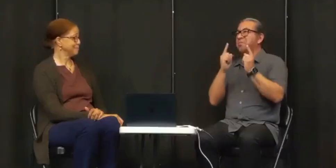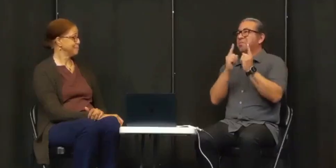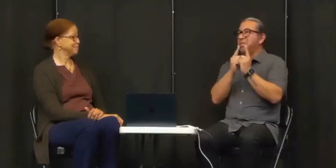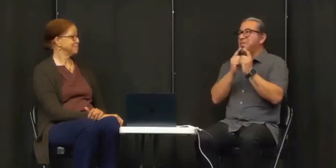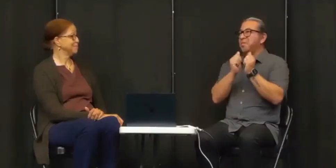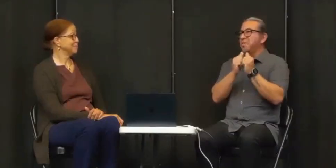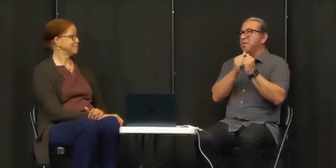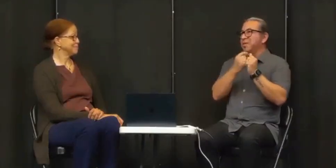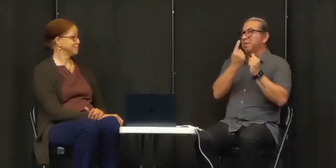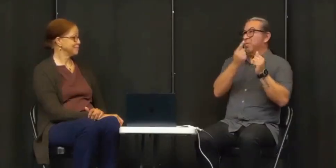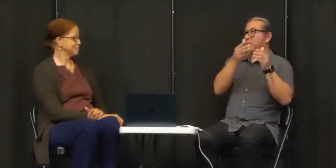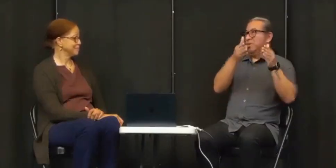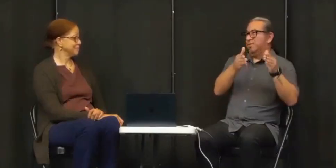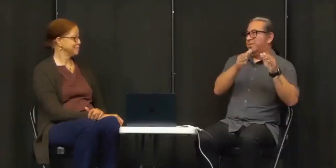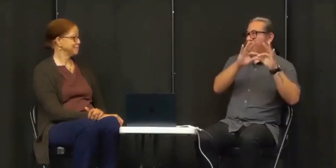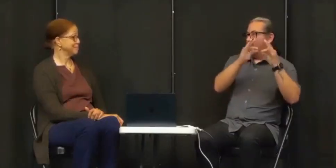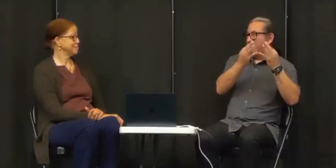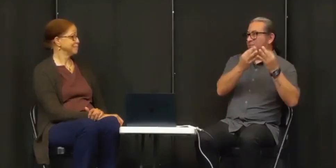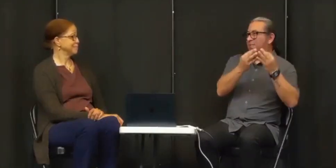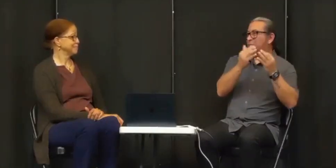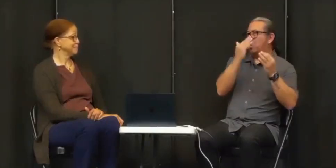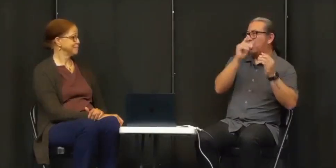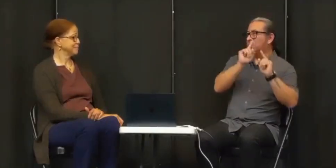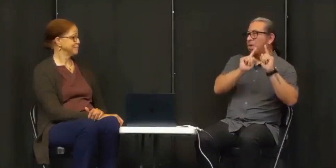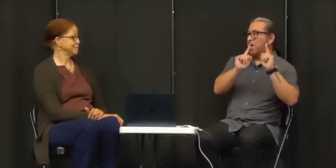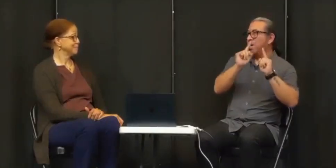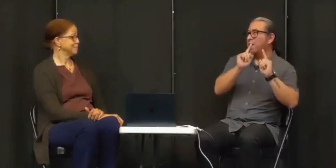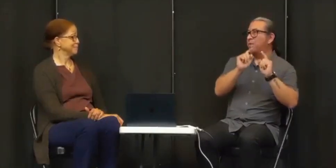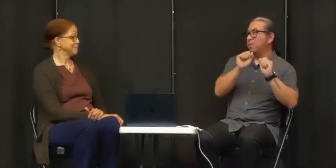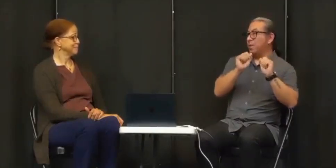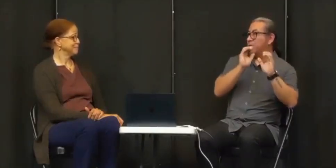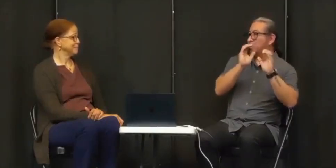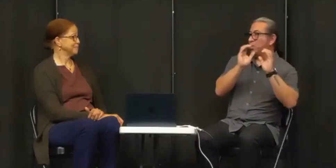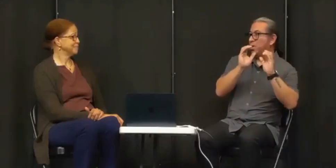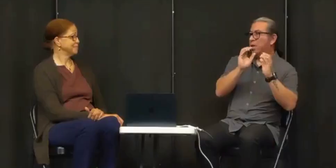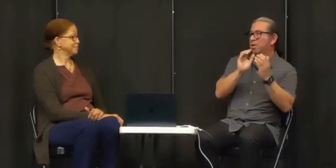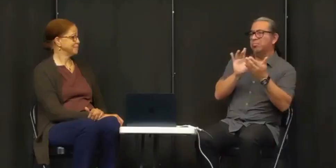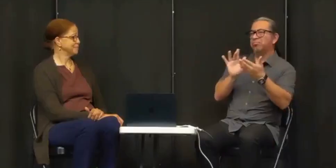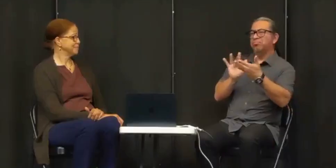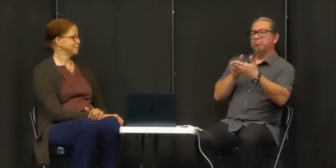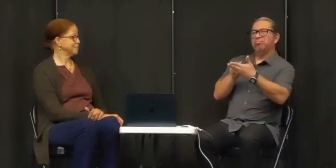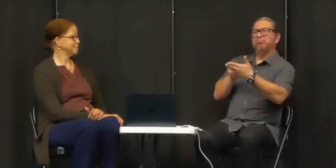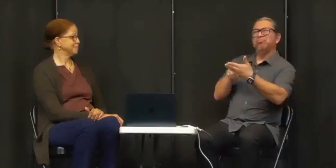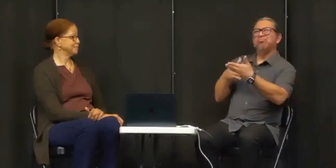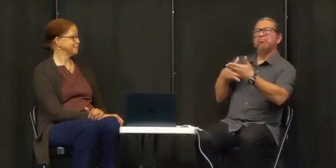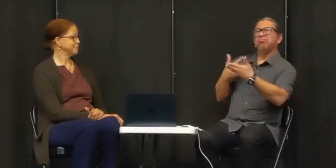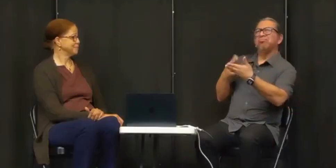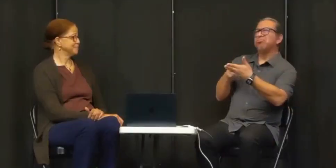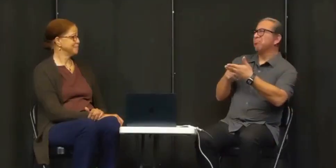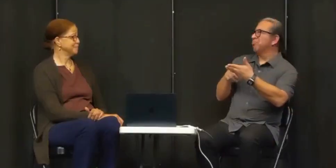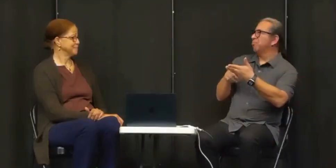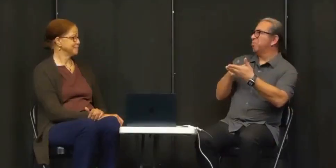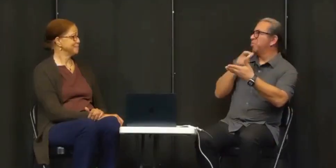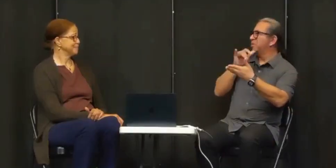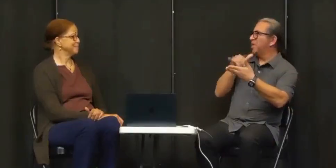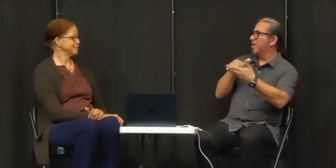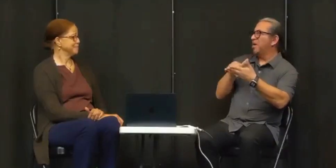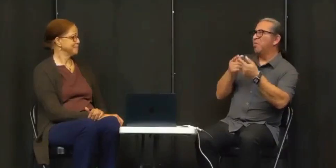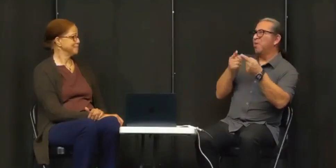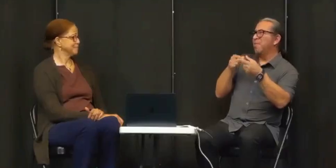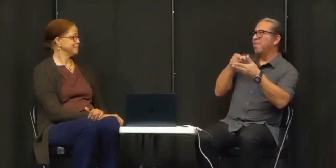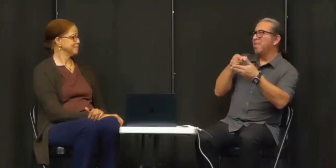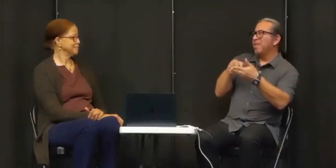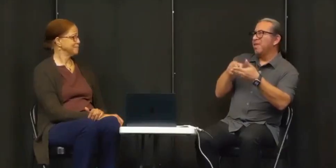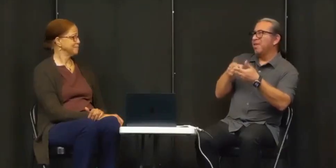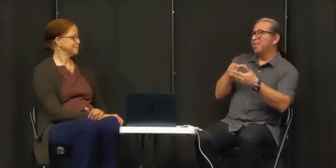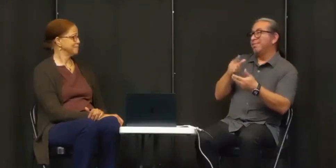done, the next day, meet another family member individually who knows a little bit of science and if we can communicate with each other, and point